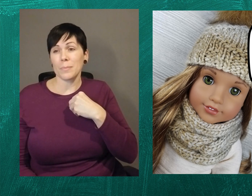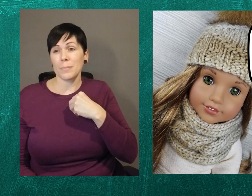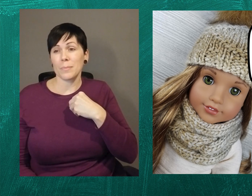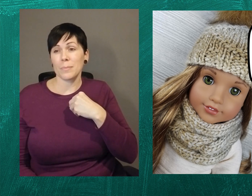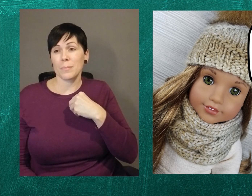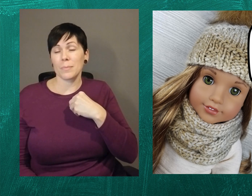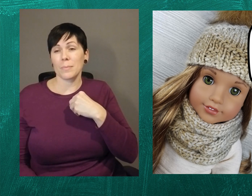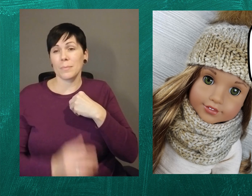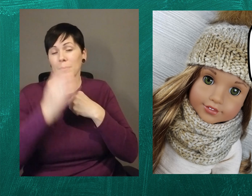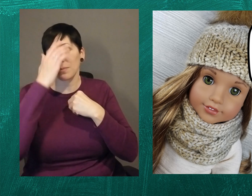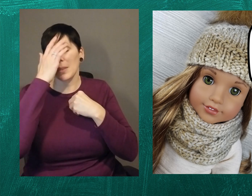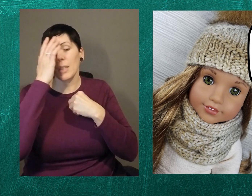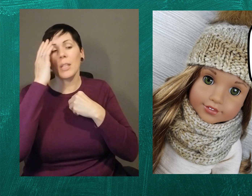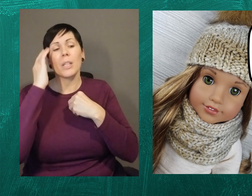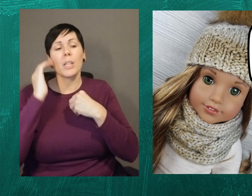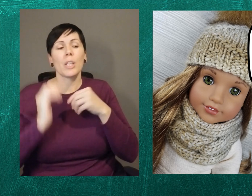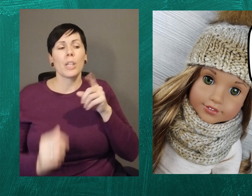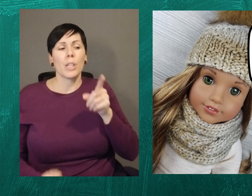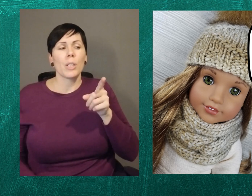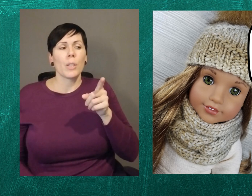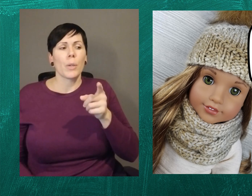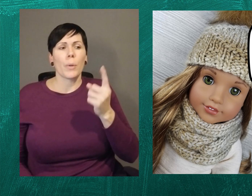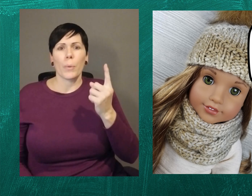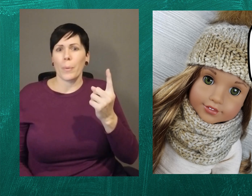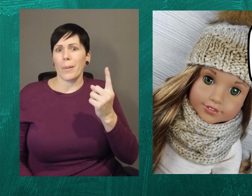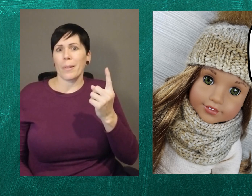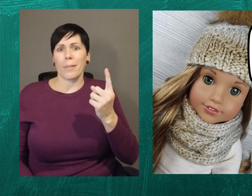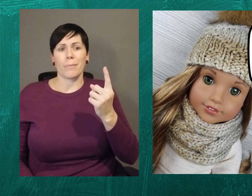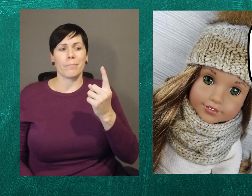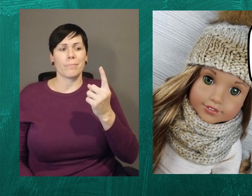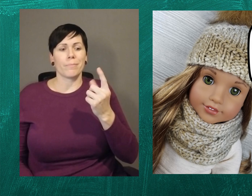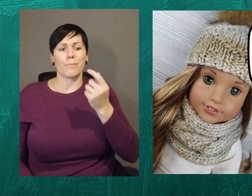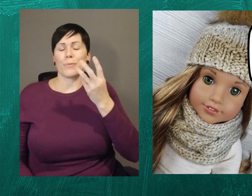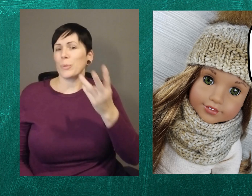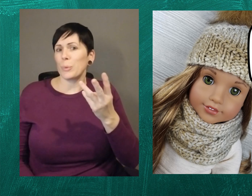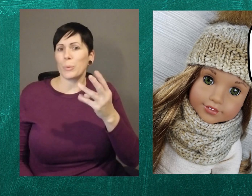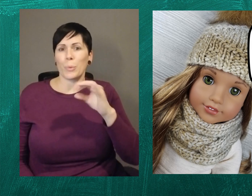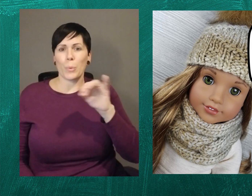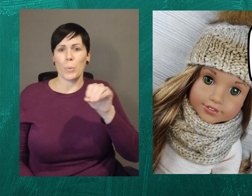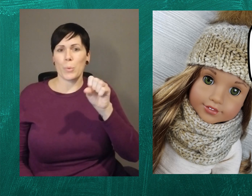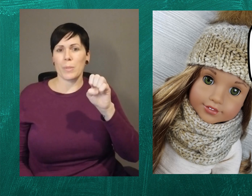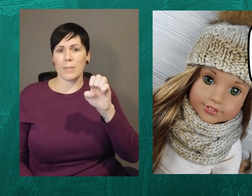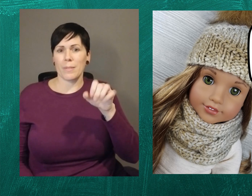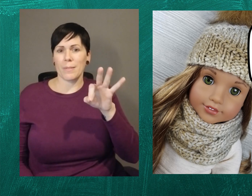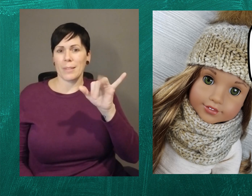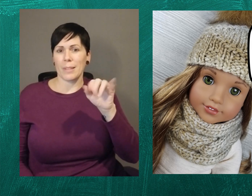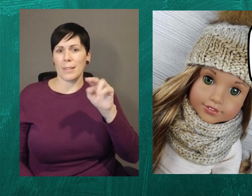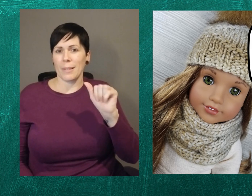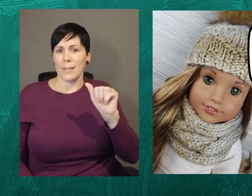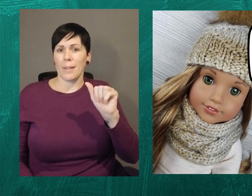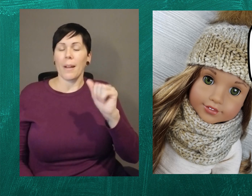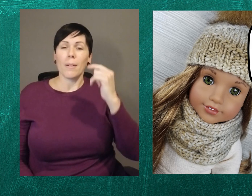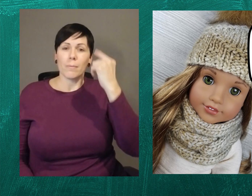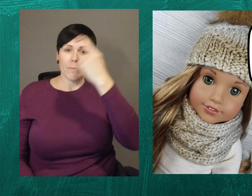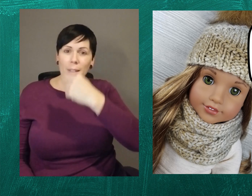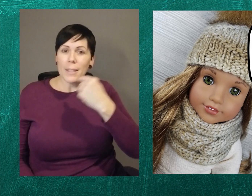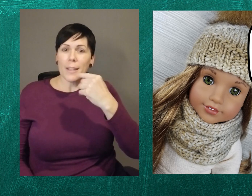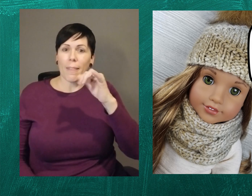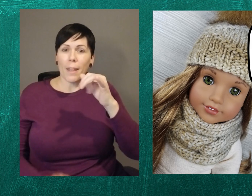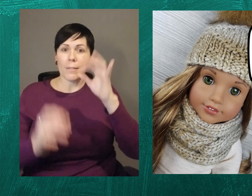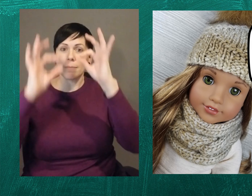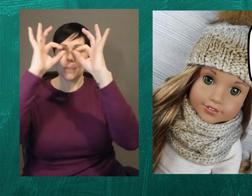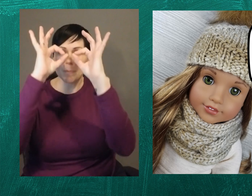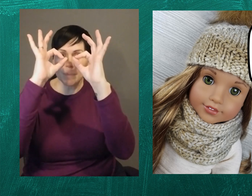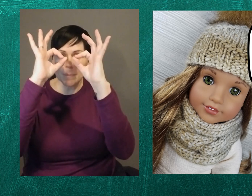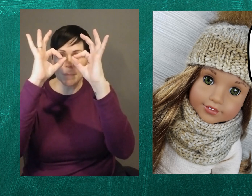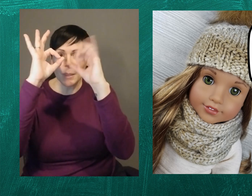And she's one of the few Josefina molds that actually both eyes look at the camera. And she does have a new head, fairly new. We sent her into the doll